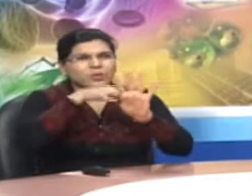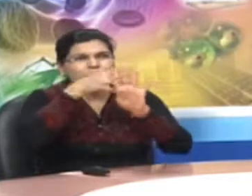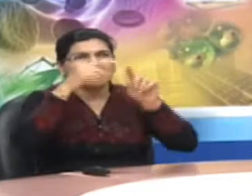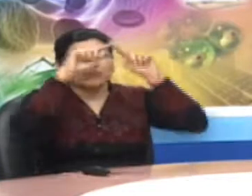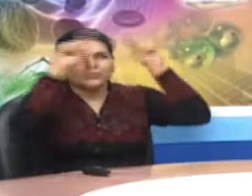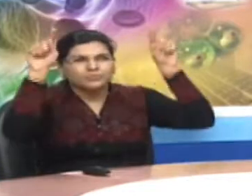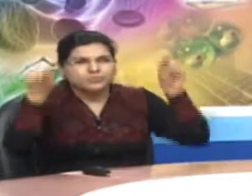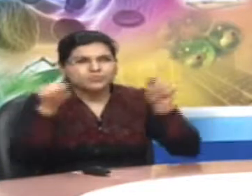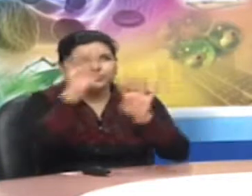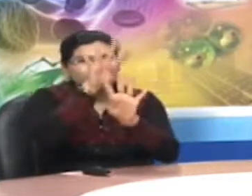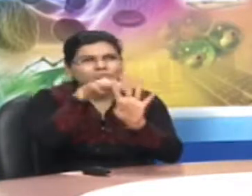a table.